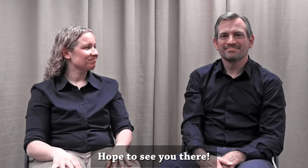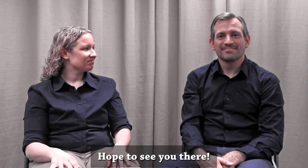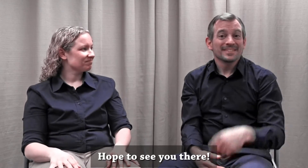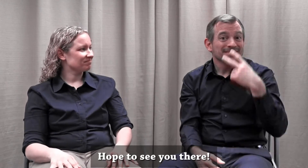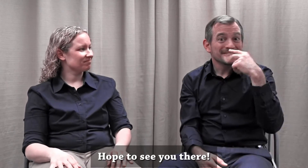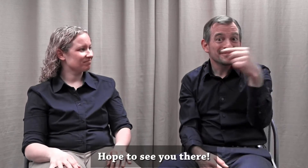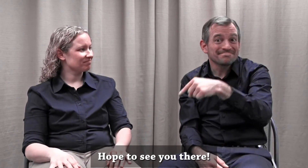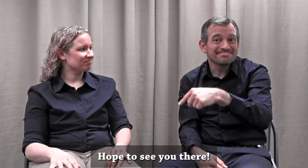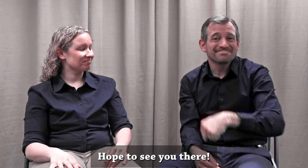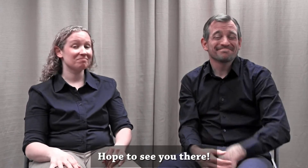Hope to see you there! later!